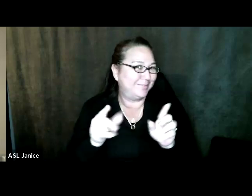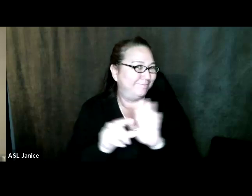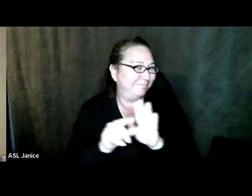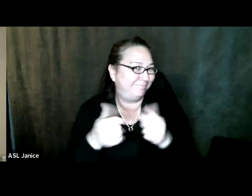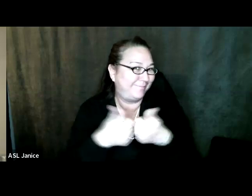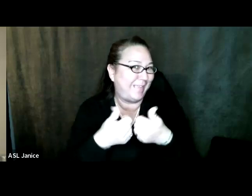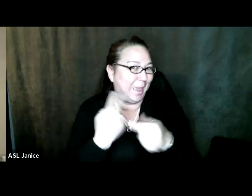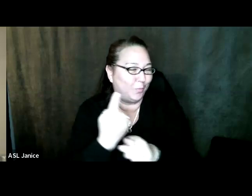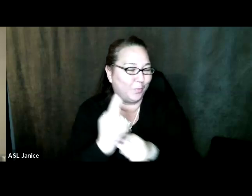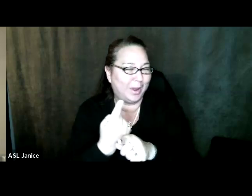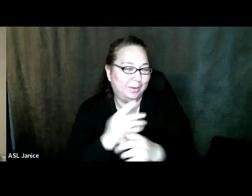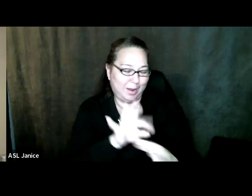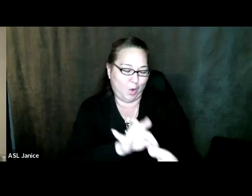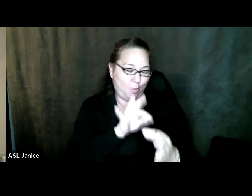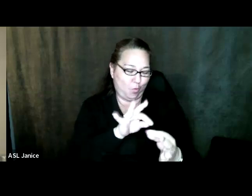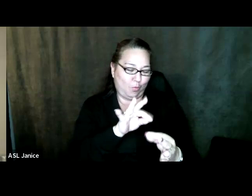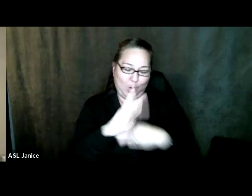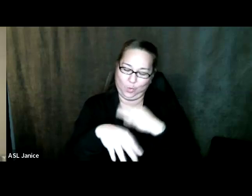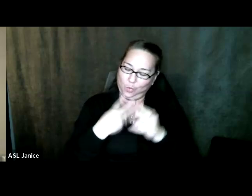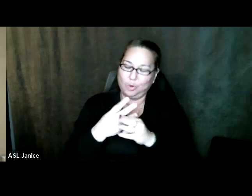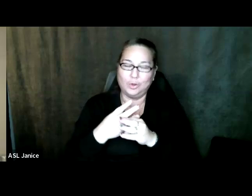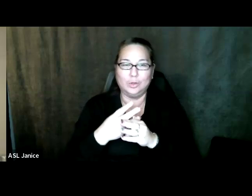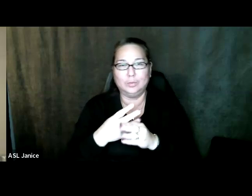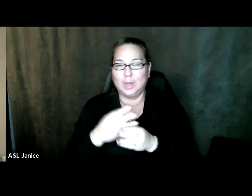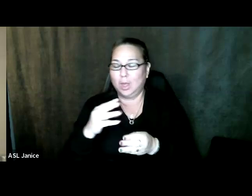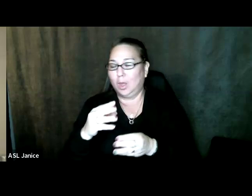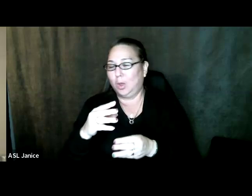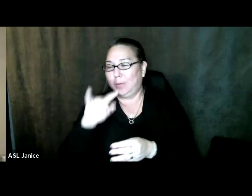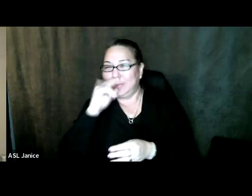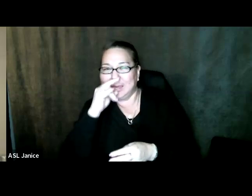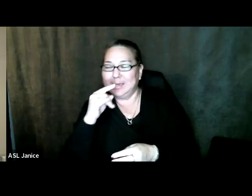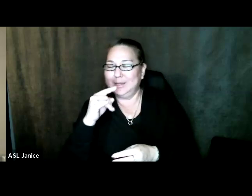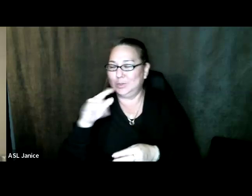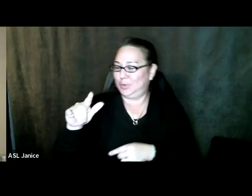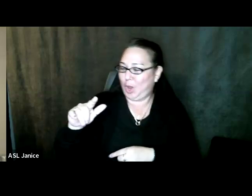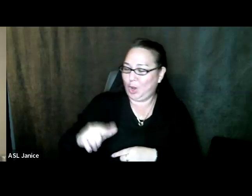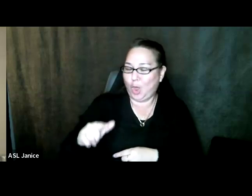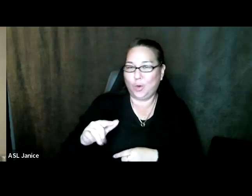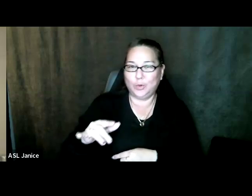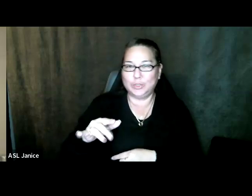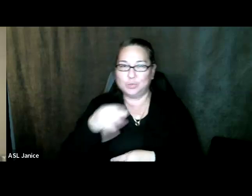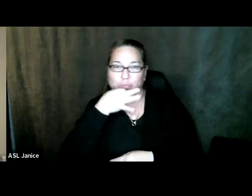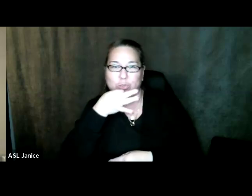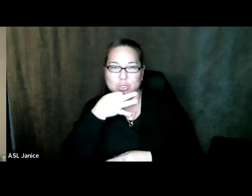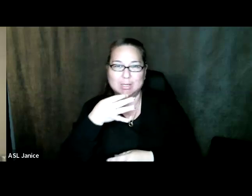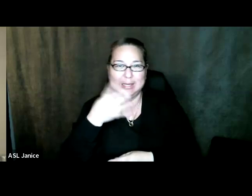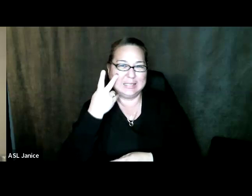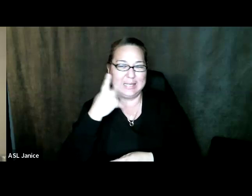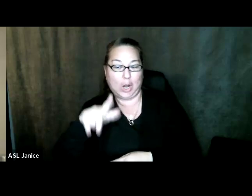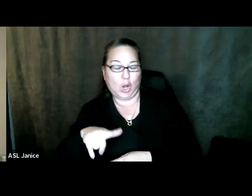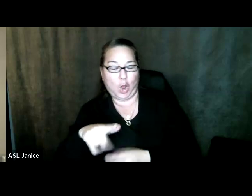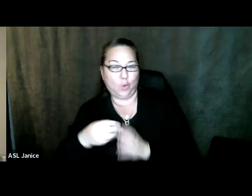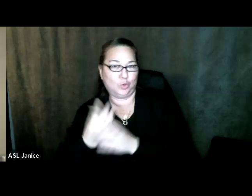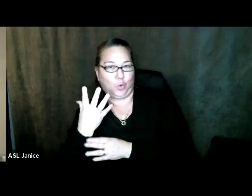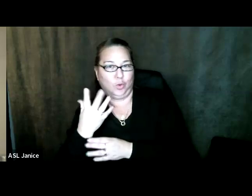our schools with kids with lowest proficiency would see the greatest growth. The number starts to balance out because kids